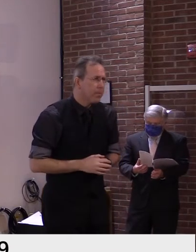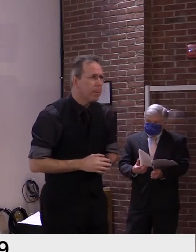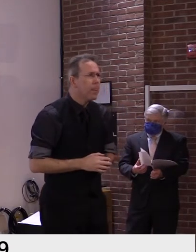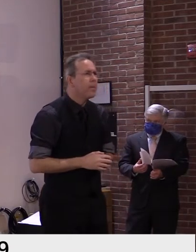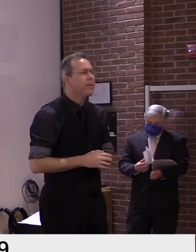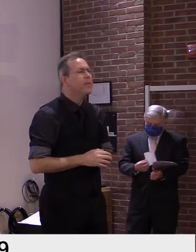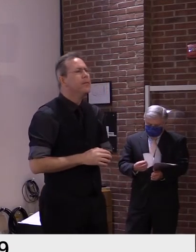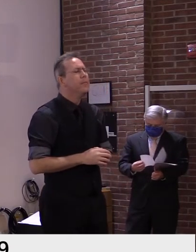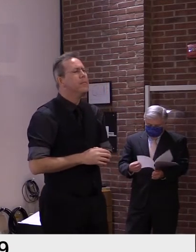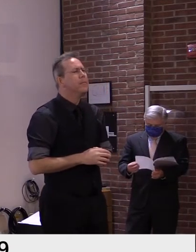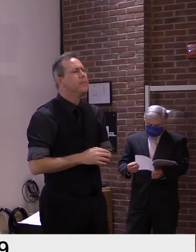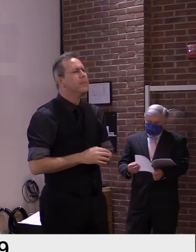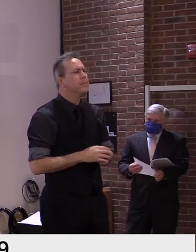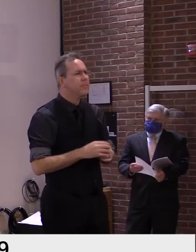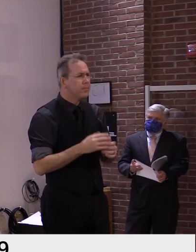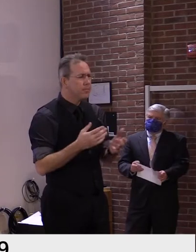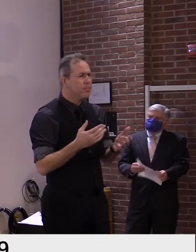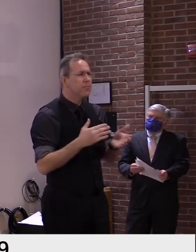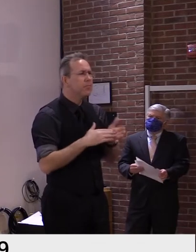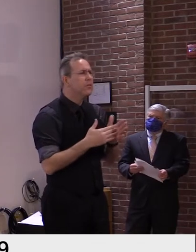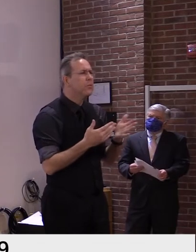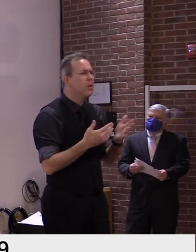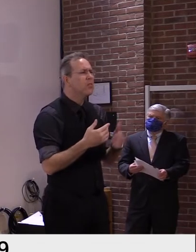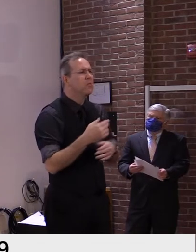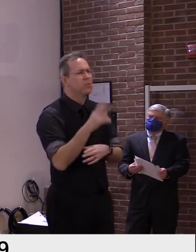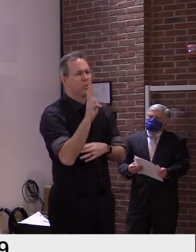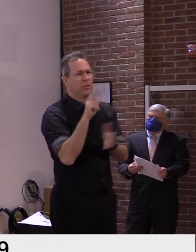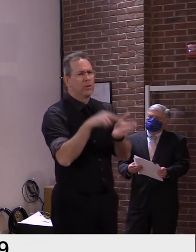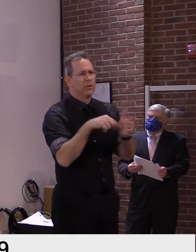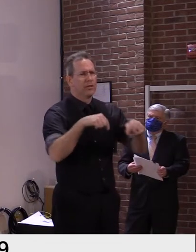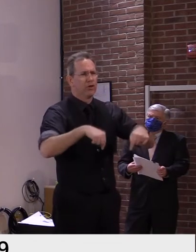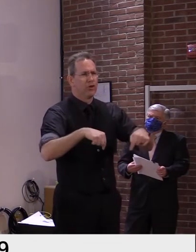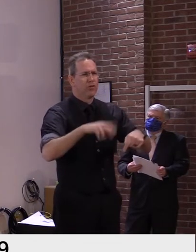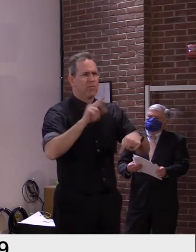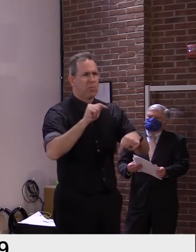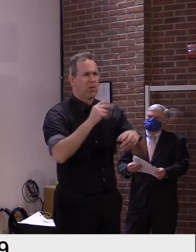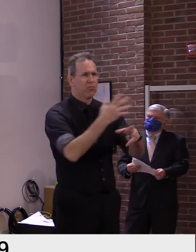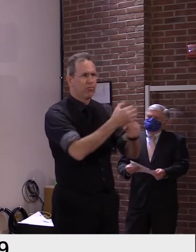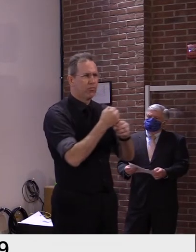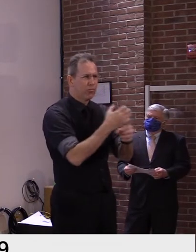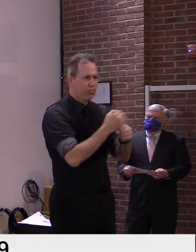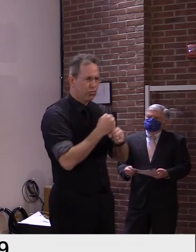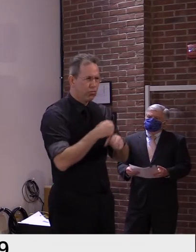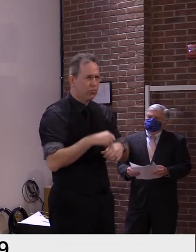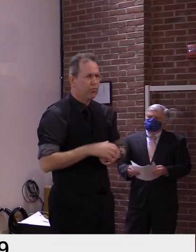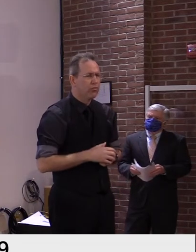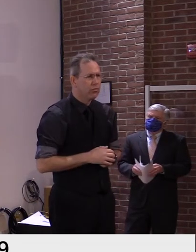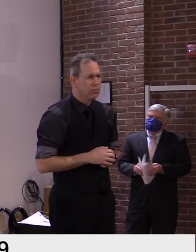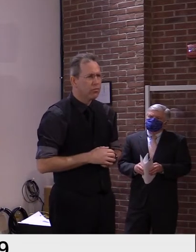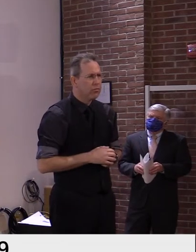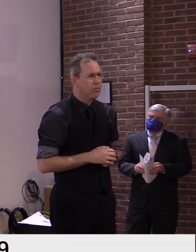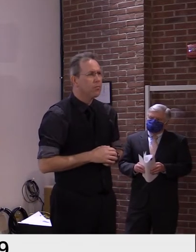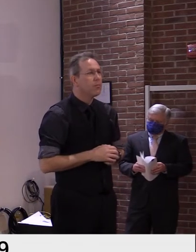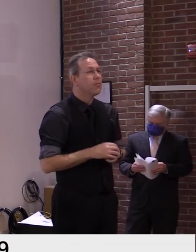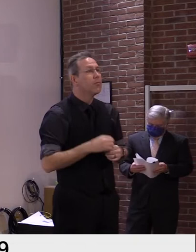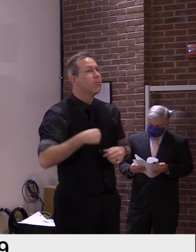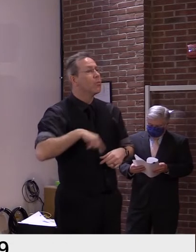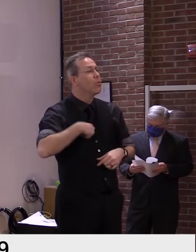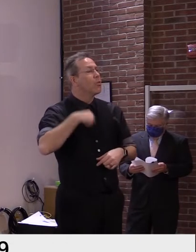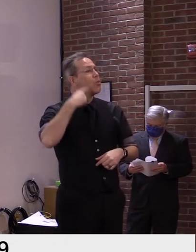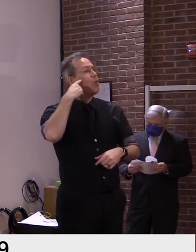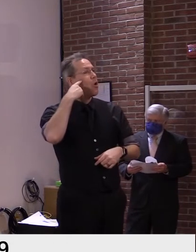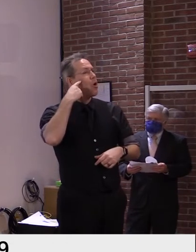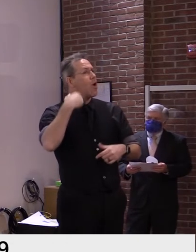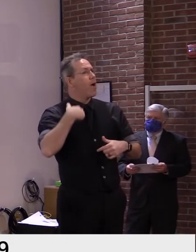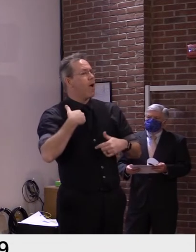about 3,000 doses for Vermont, but we believe we have in hand, and we'll clarify this, we believe